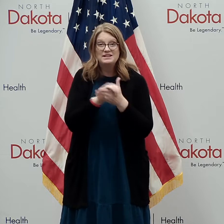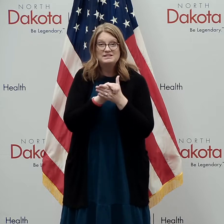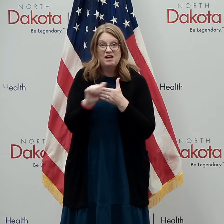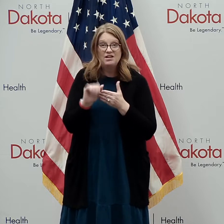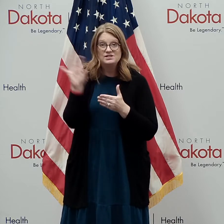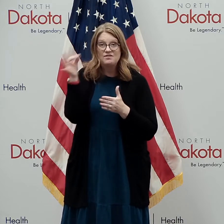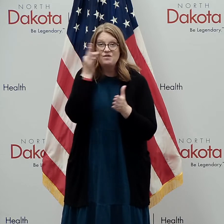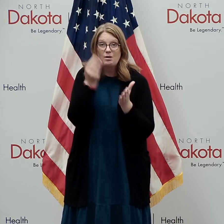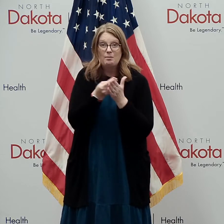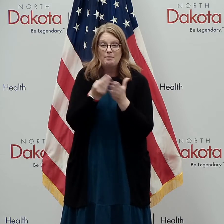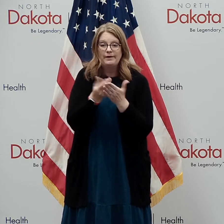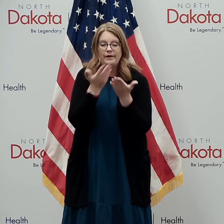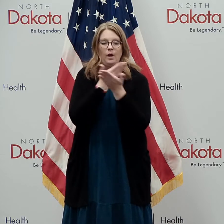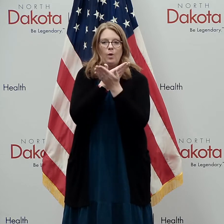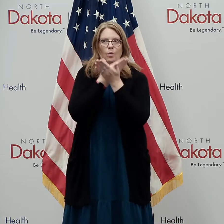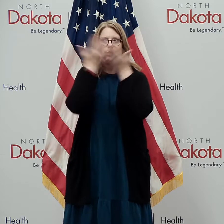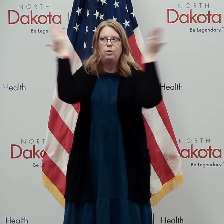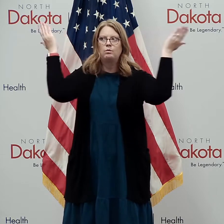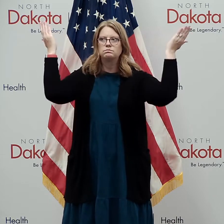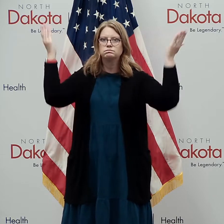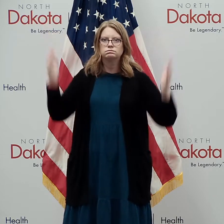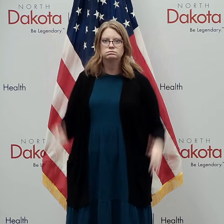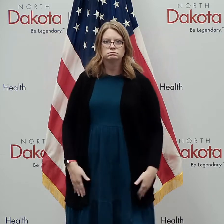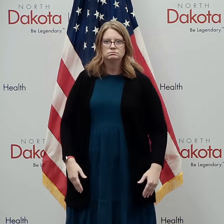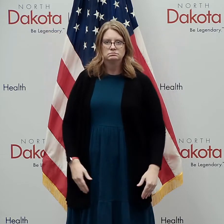next decade. So you count,